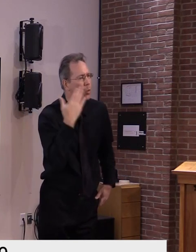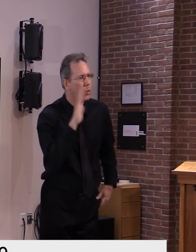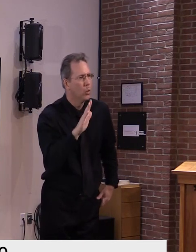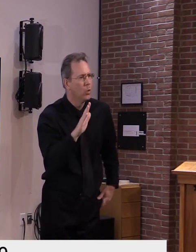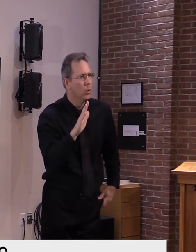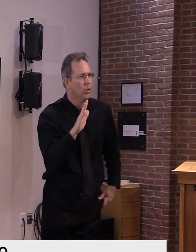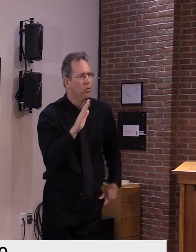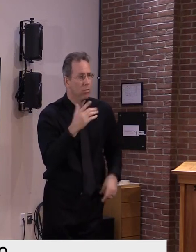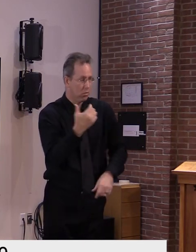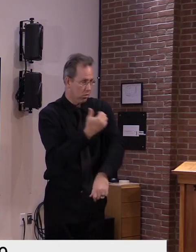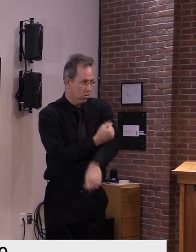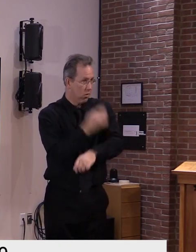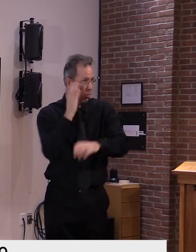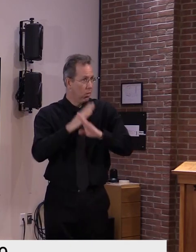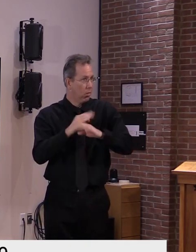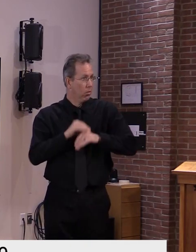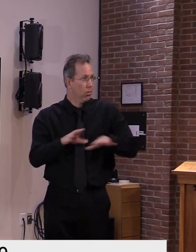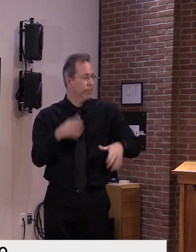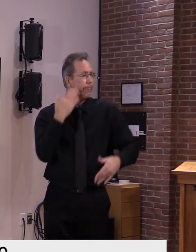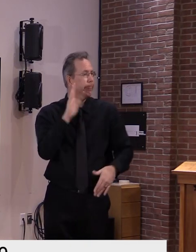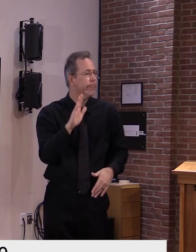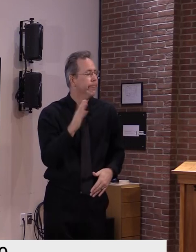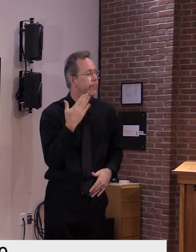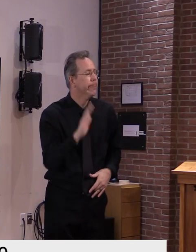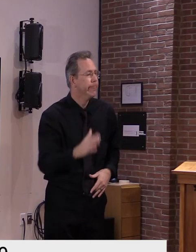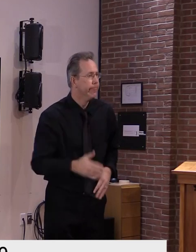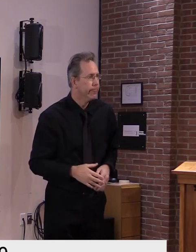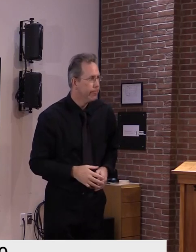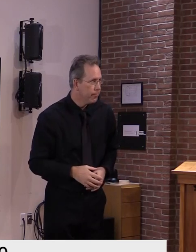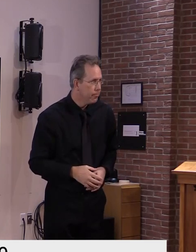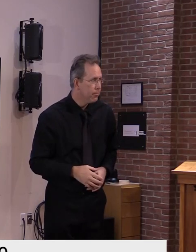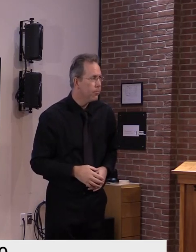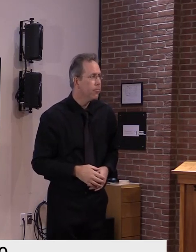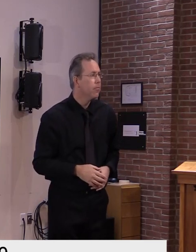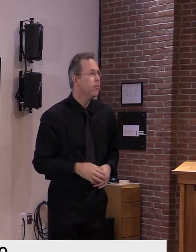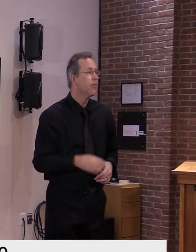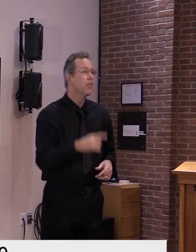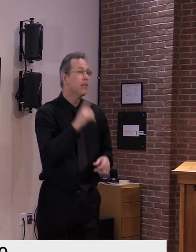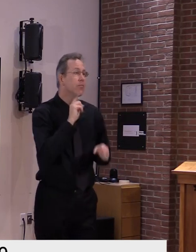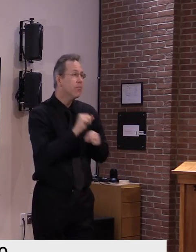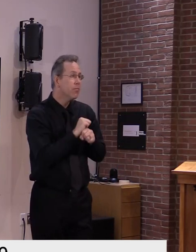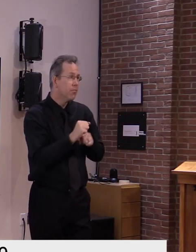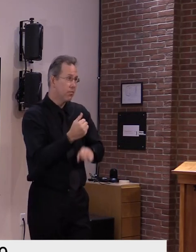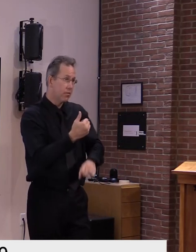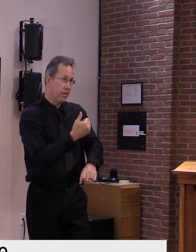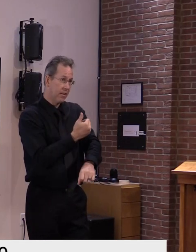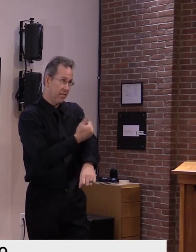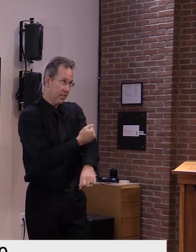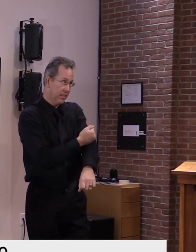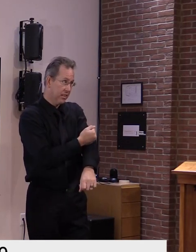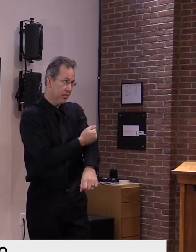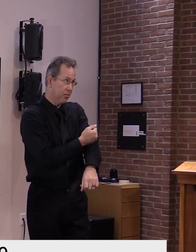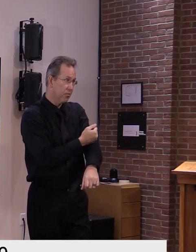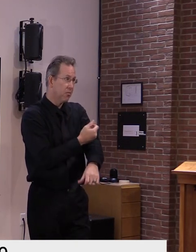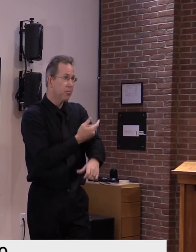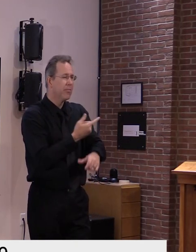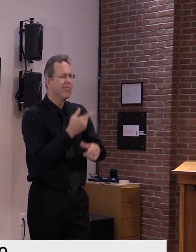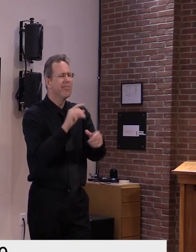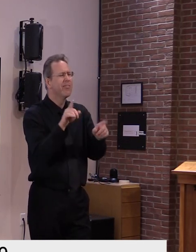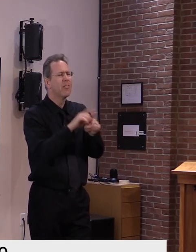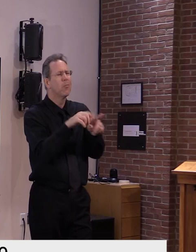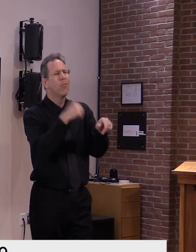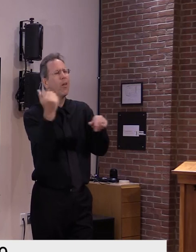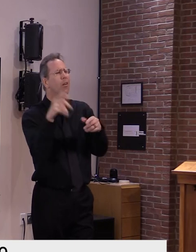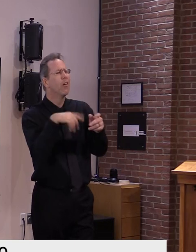vaccine. When you get a shot for a vaccine, it causes your body to produce antibodies